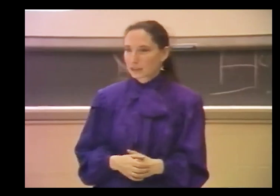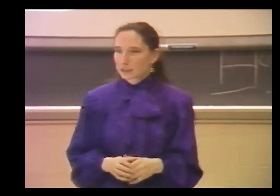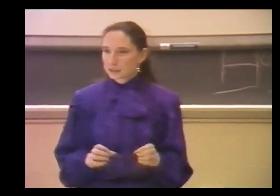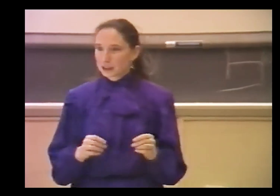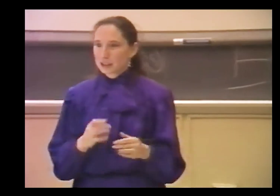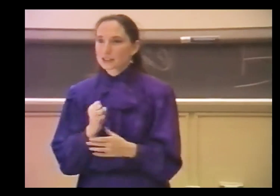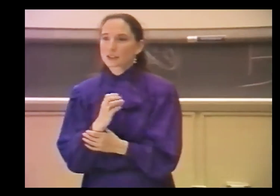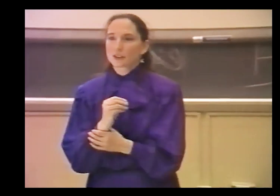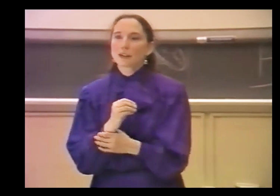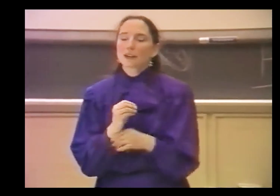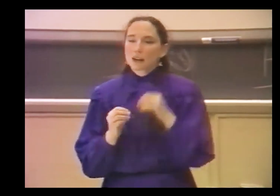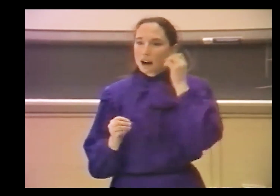Okay, so